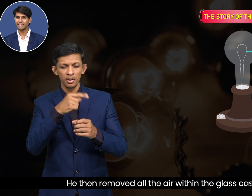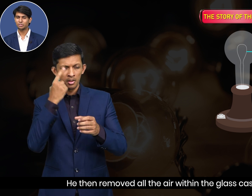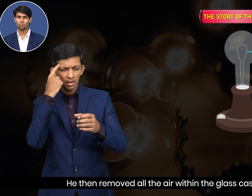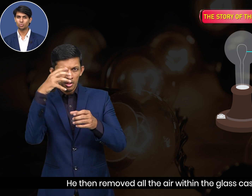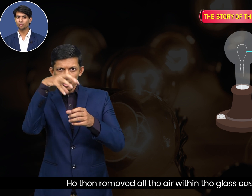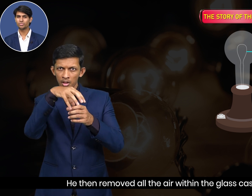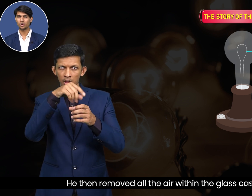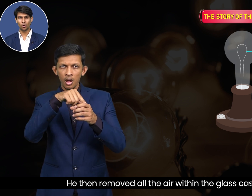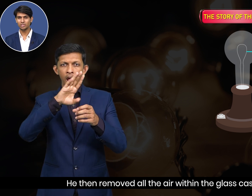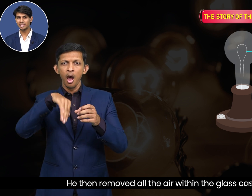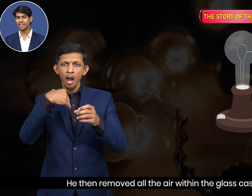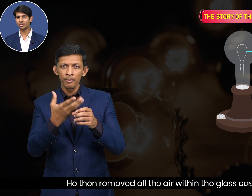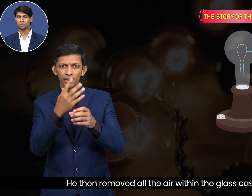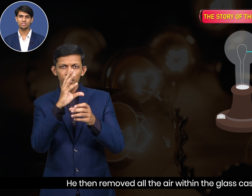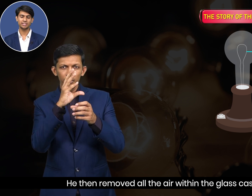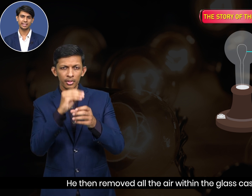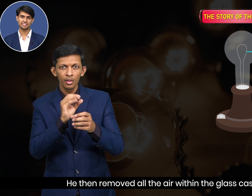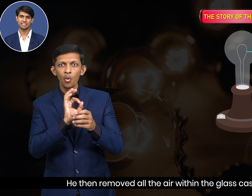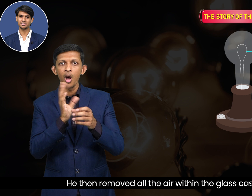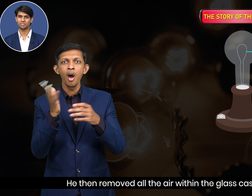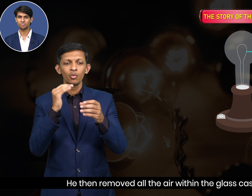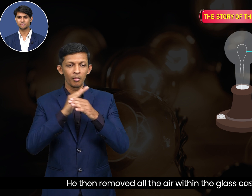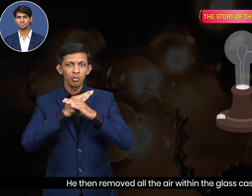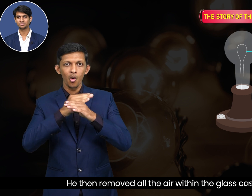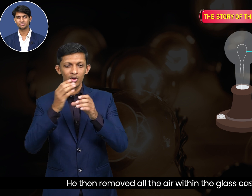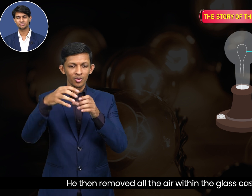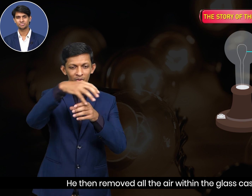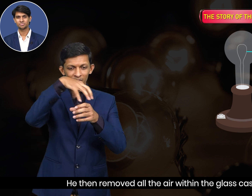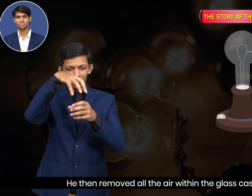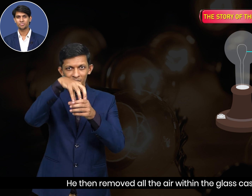He then removed all the air within the glass casing.